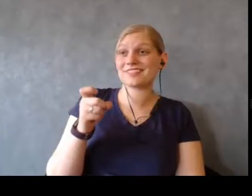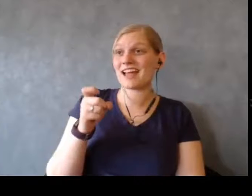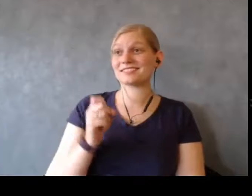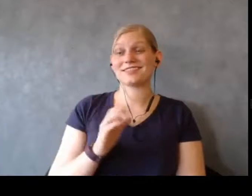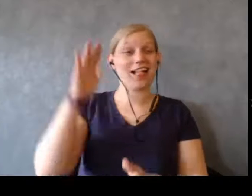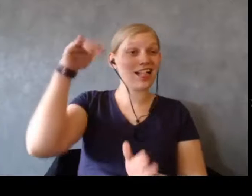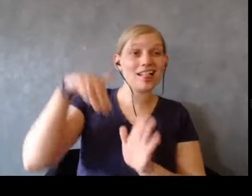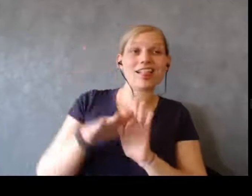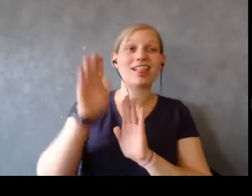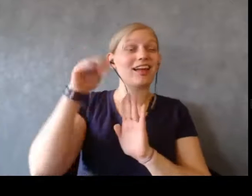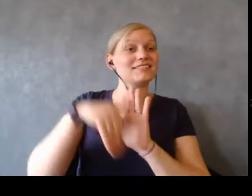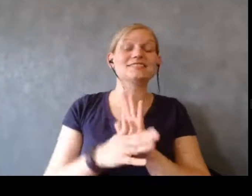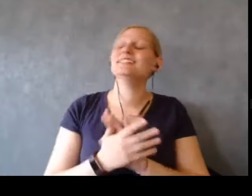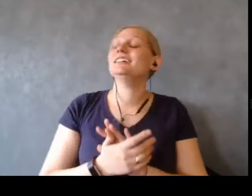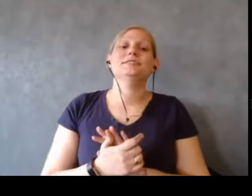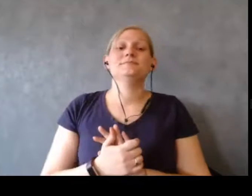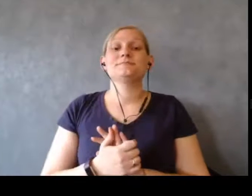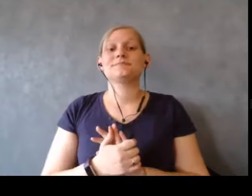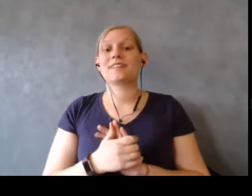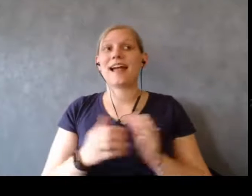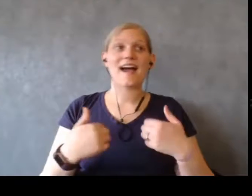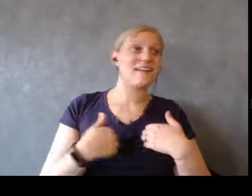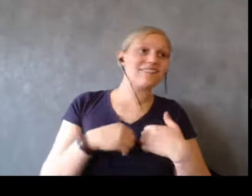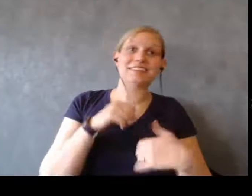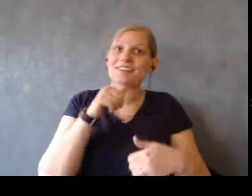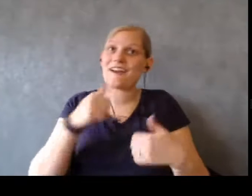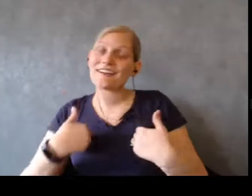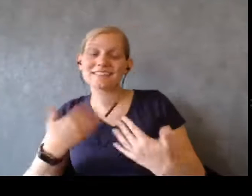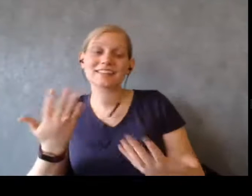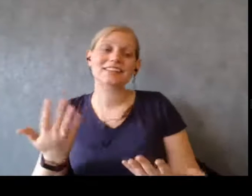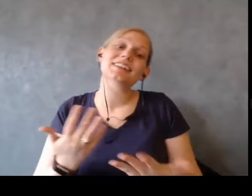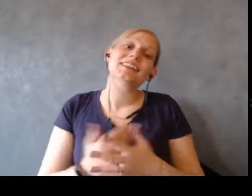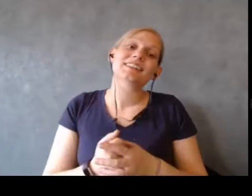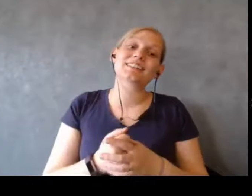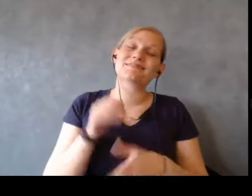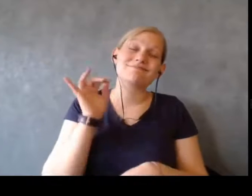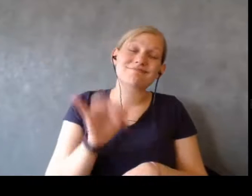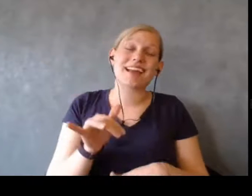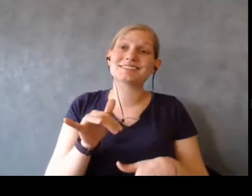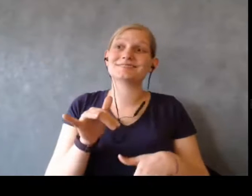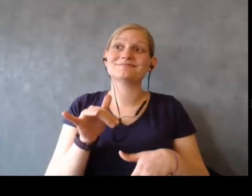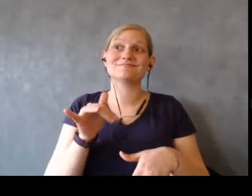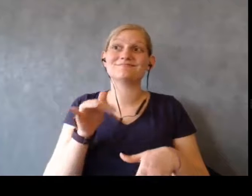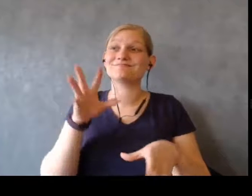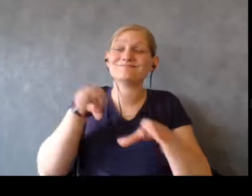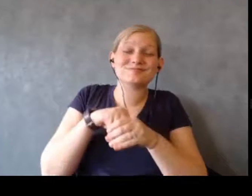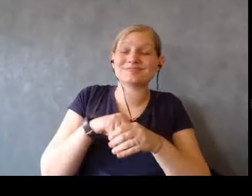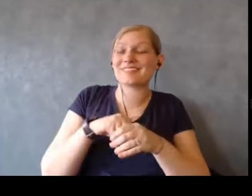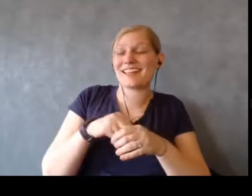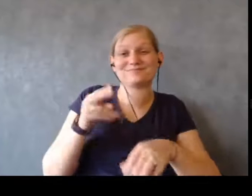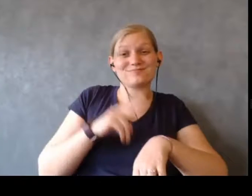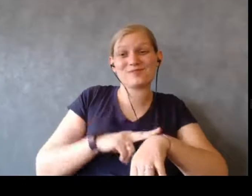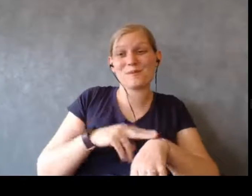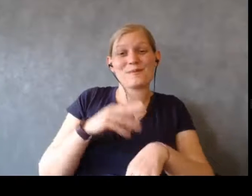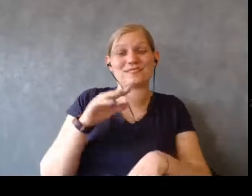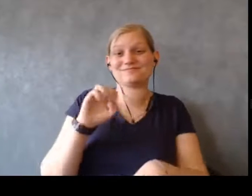and downs and ebbs and flows and having it and not having it sometimes, all of that is part of the normal human experience of